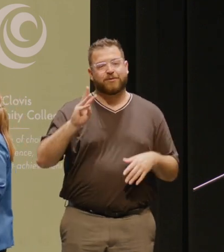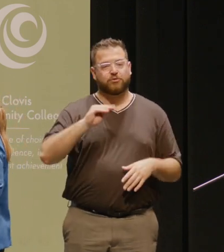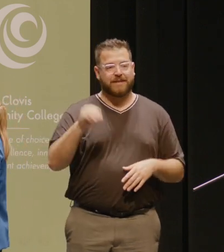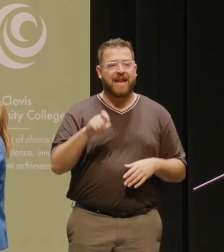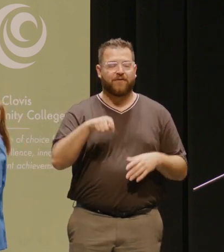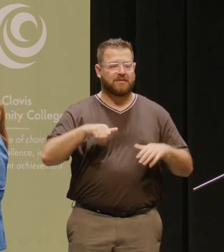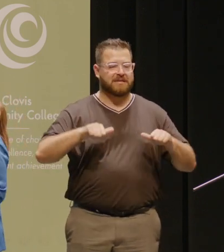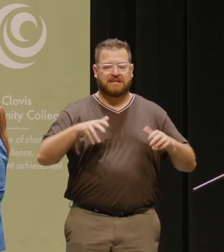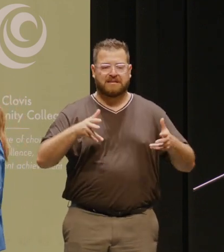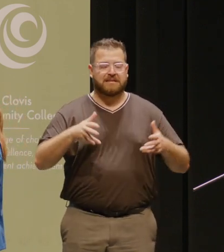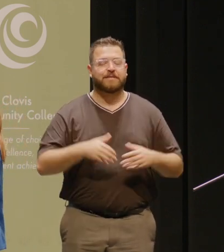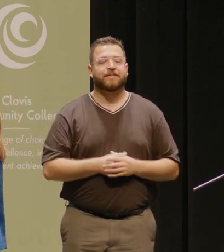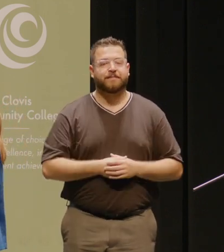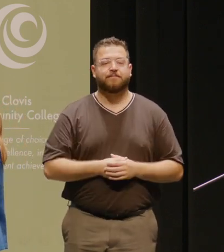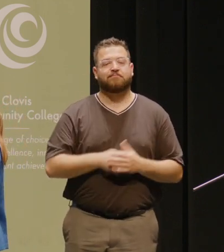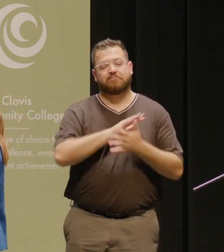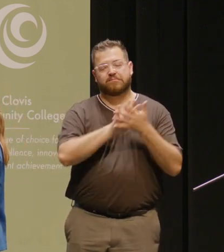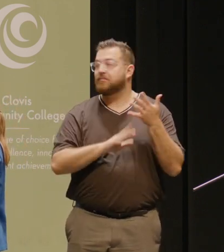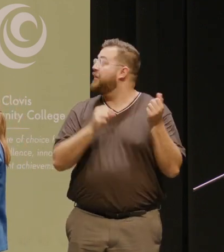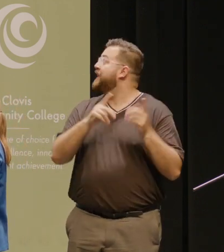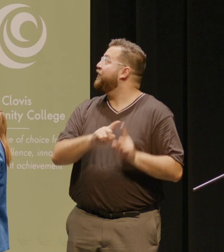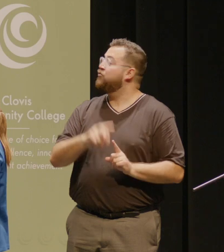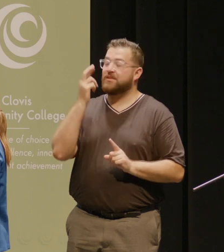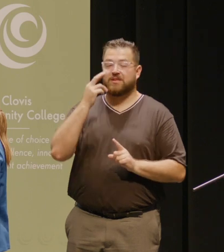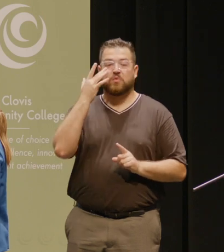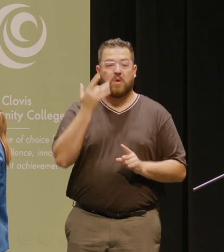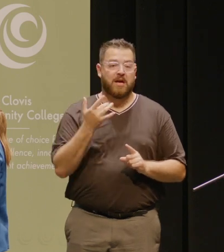Obviously, all of them with different reasons why.